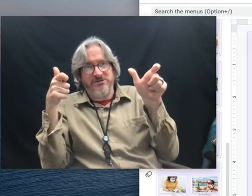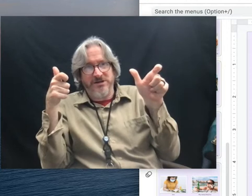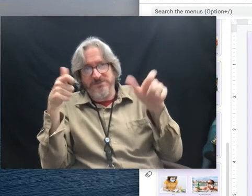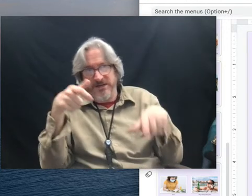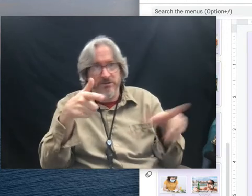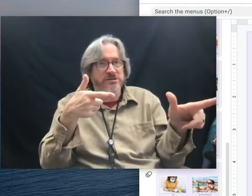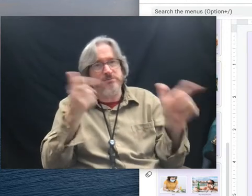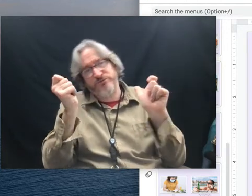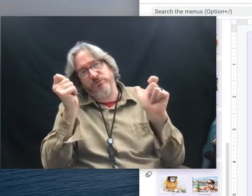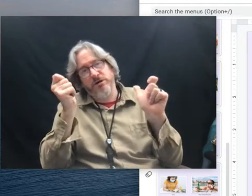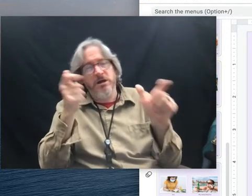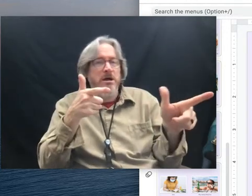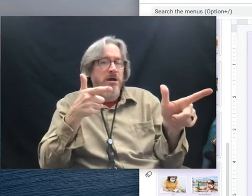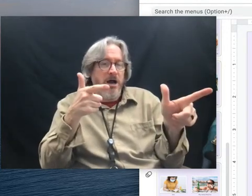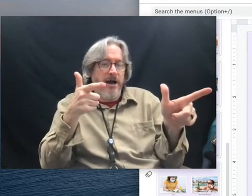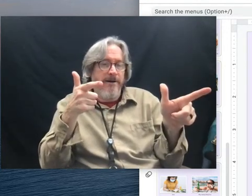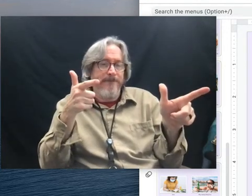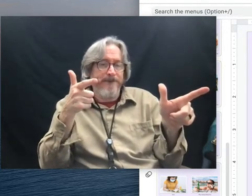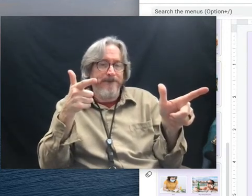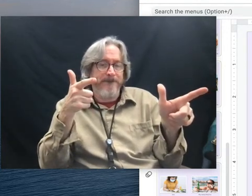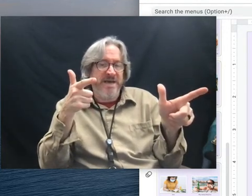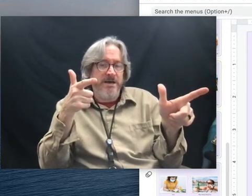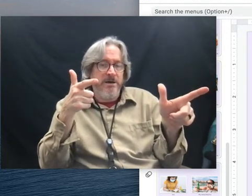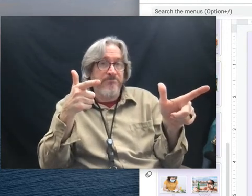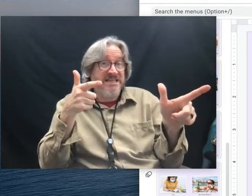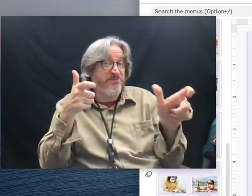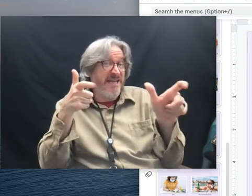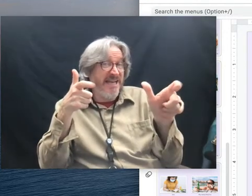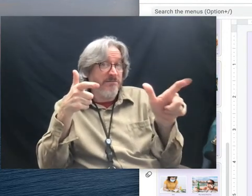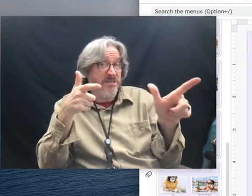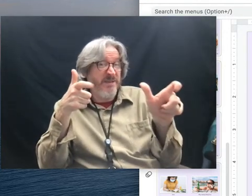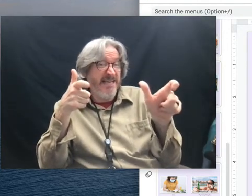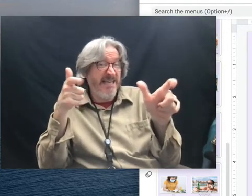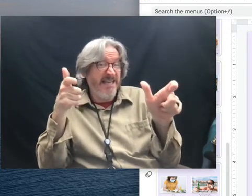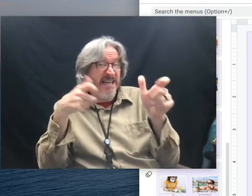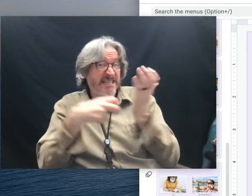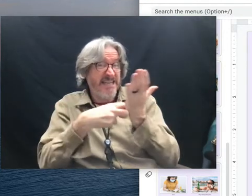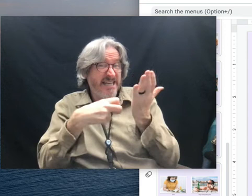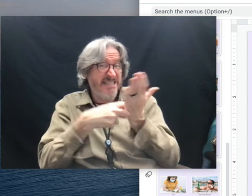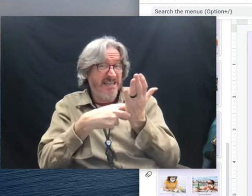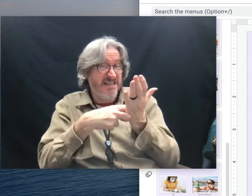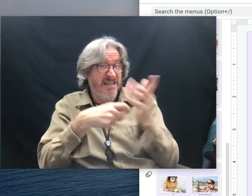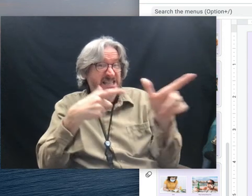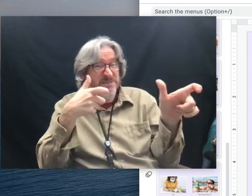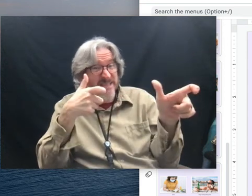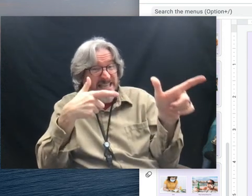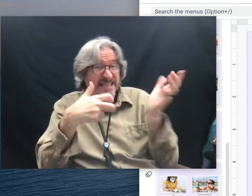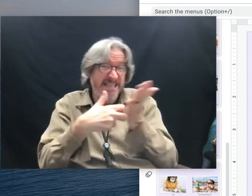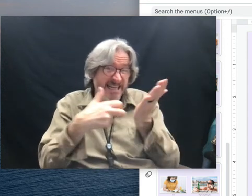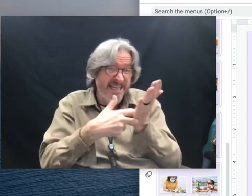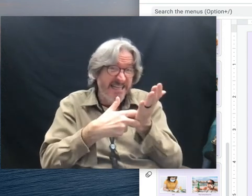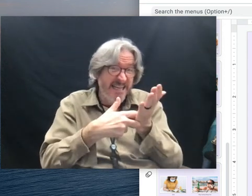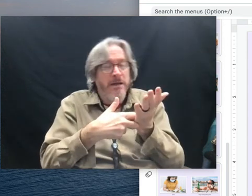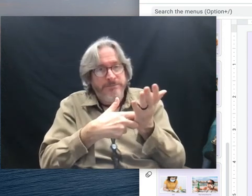Faster than a speeding bullet. So, speeding ticket,